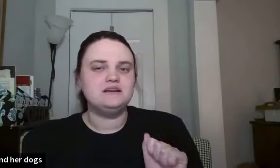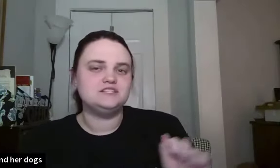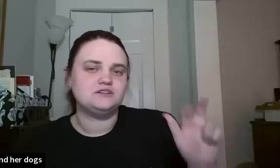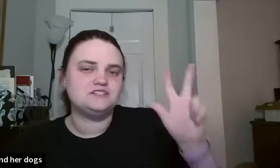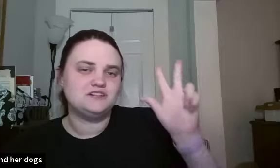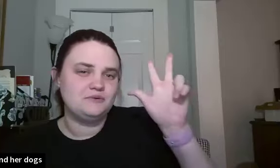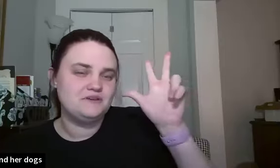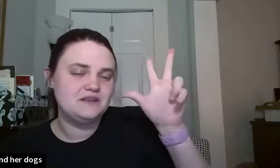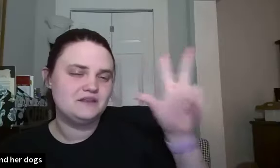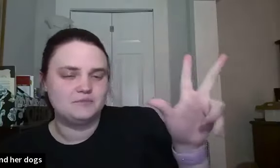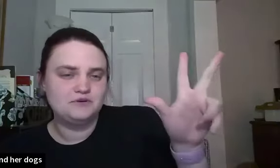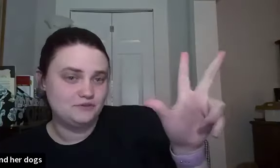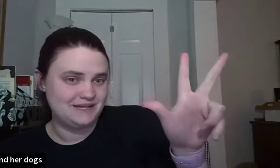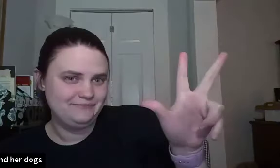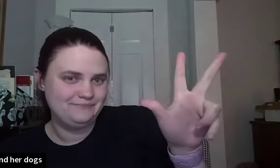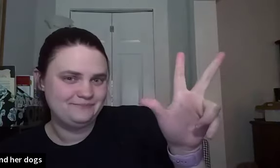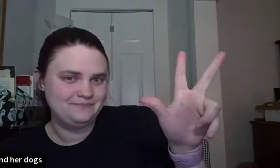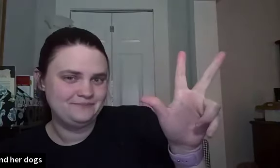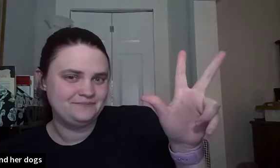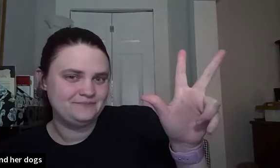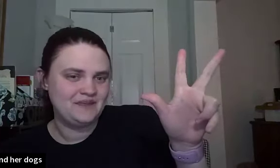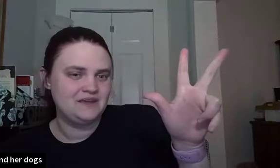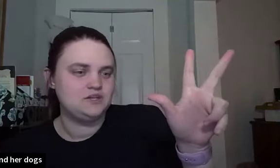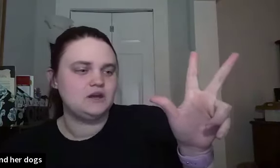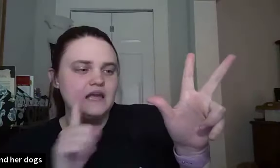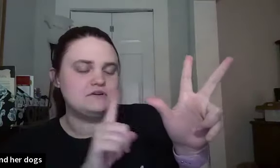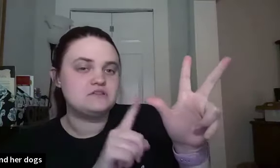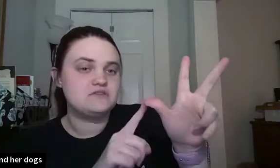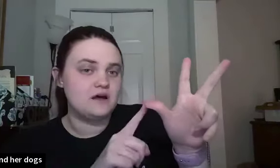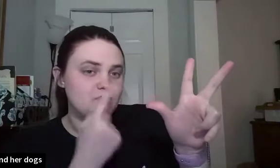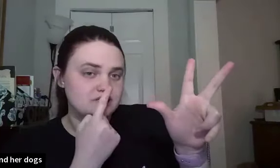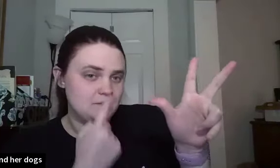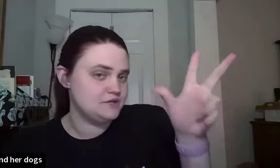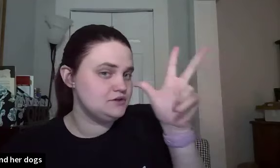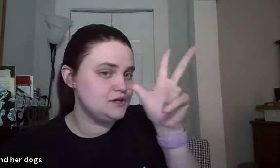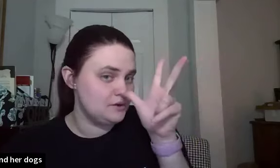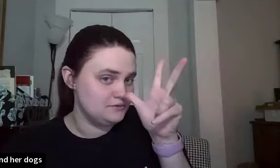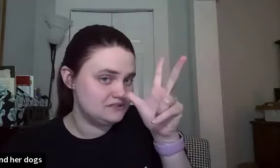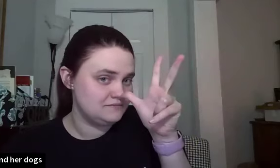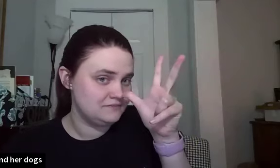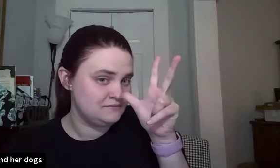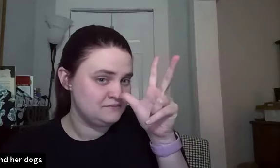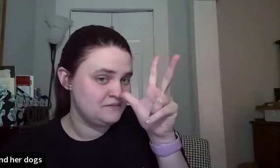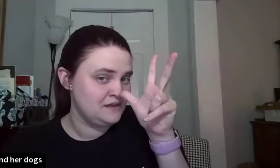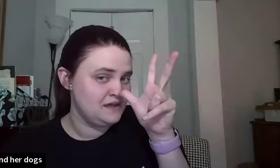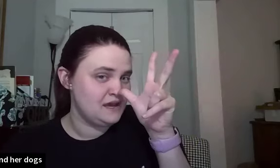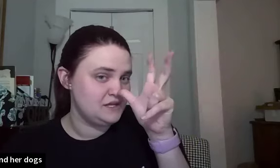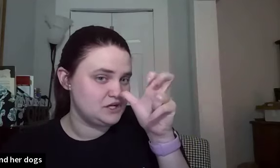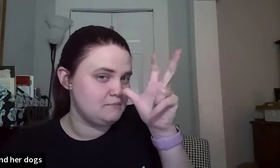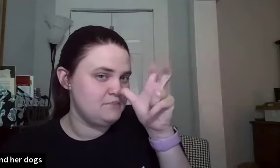is, you're going to start with the number 3. You're going to have your thumb go on top of your nose, and you're going to